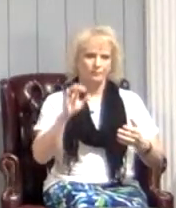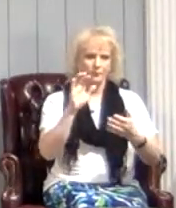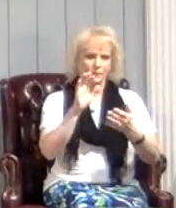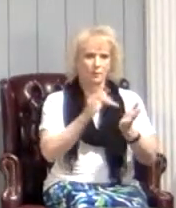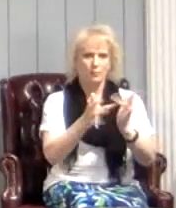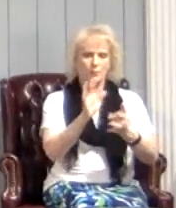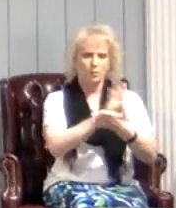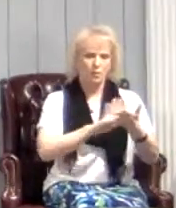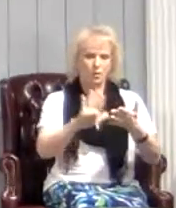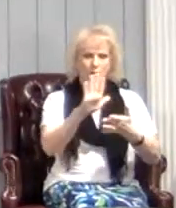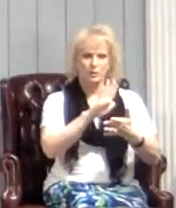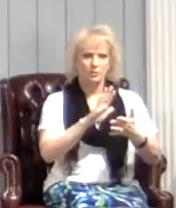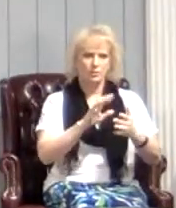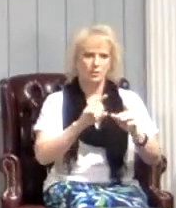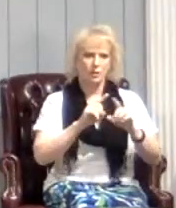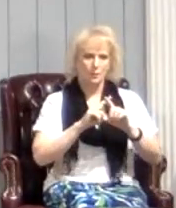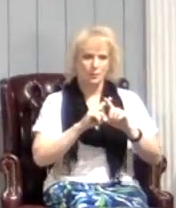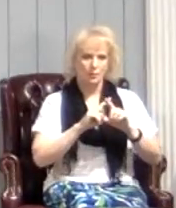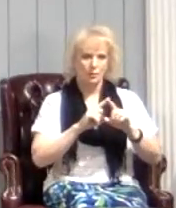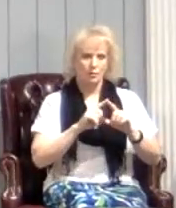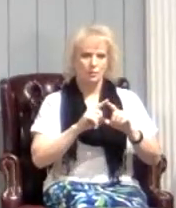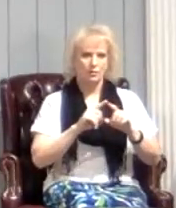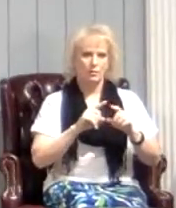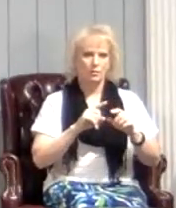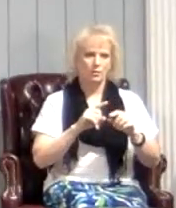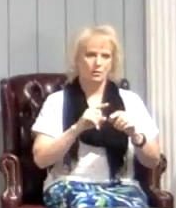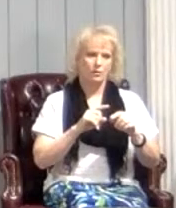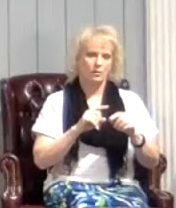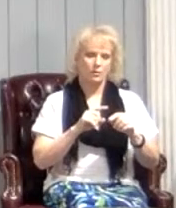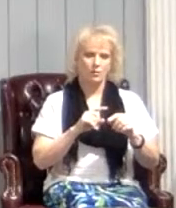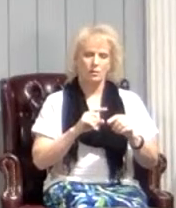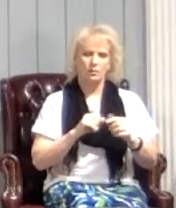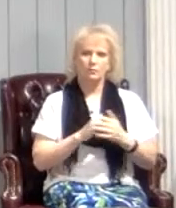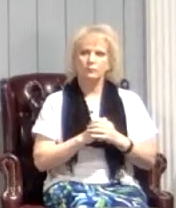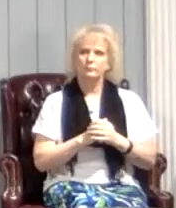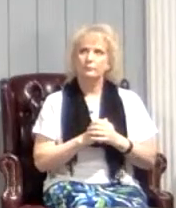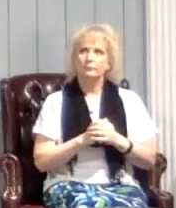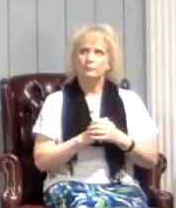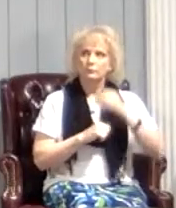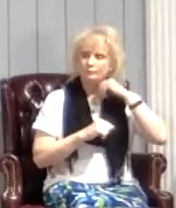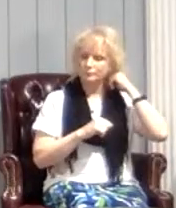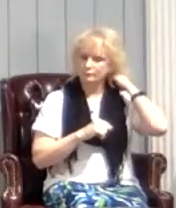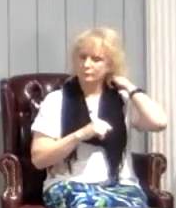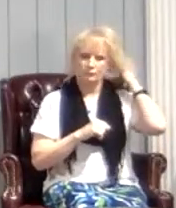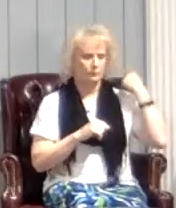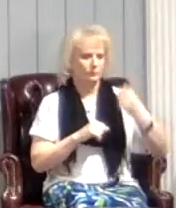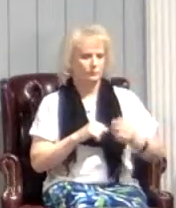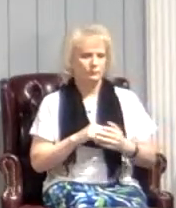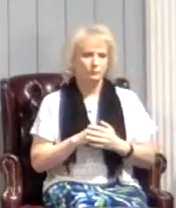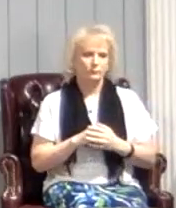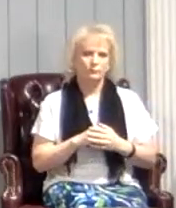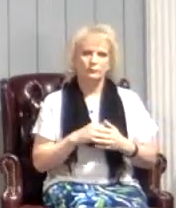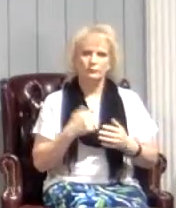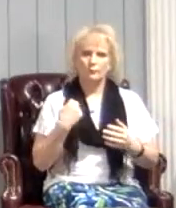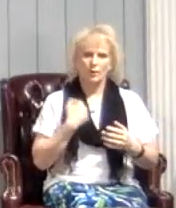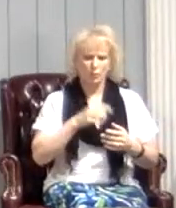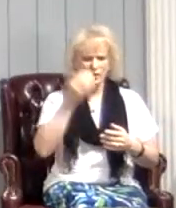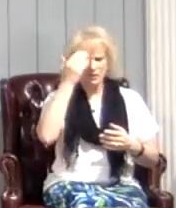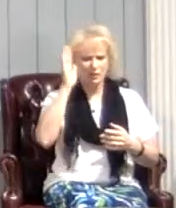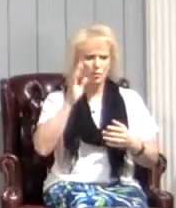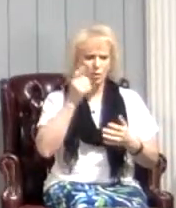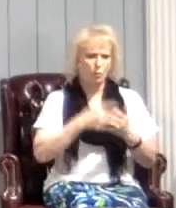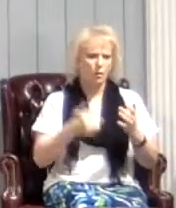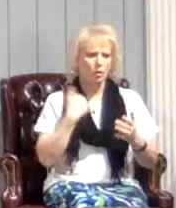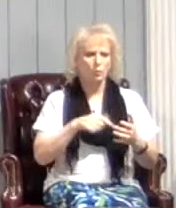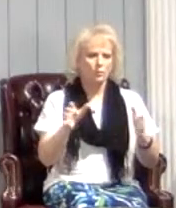off to go to Lynchburg, but I was going to stop in the summer. Mike and I, Riggs, were going to work in the summer, and we didn't know what we were going to do. We